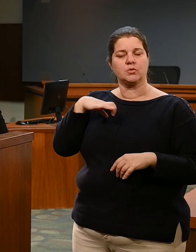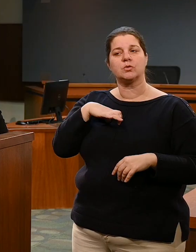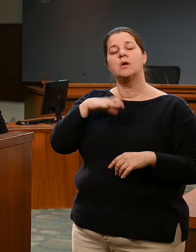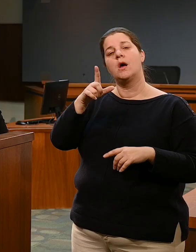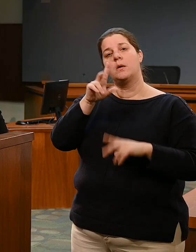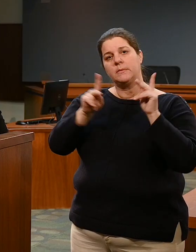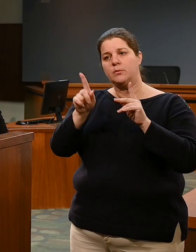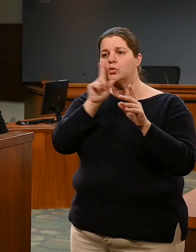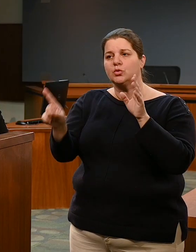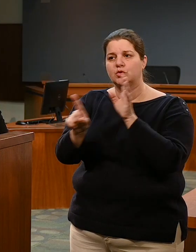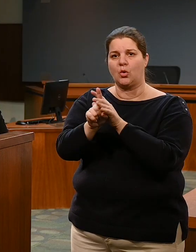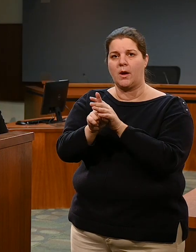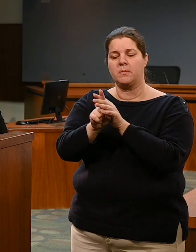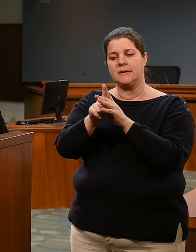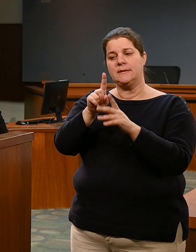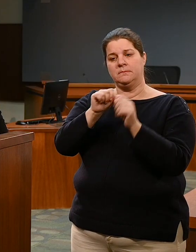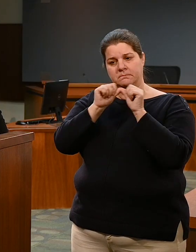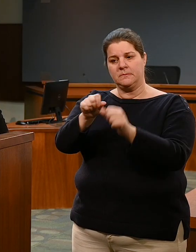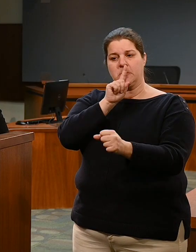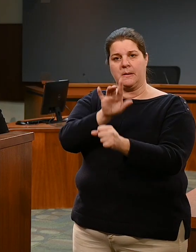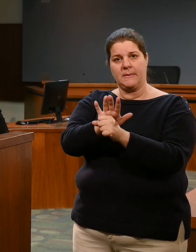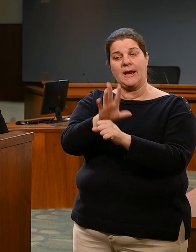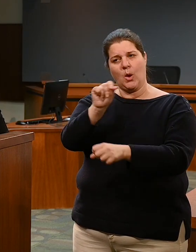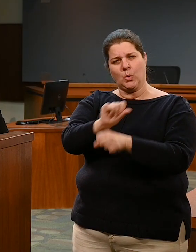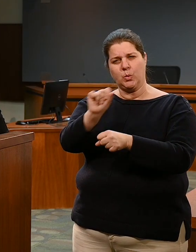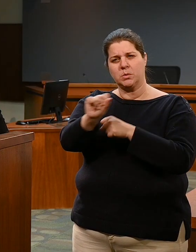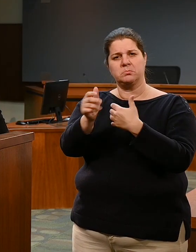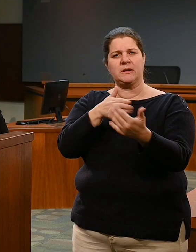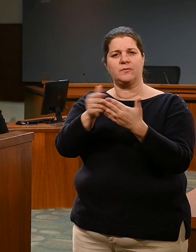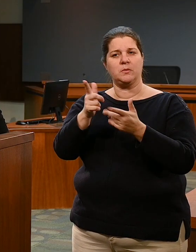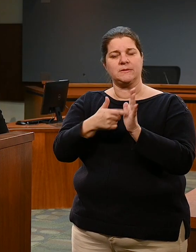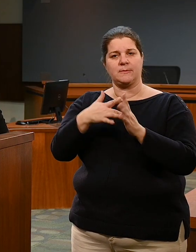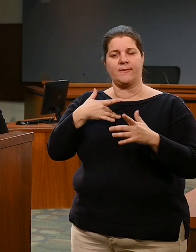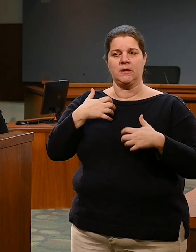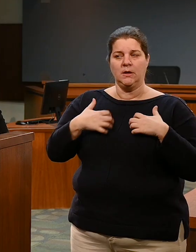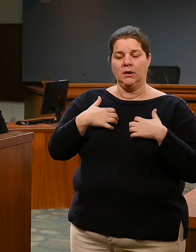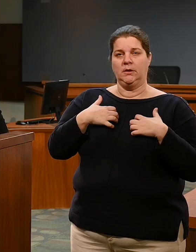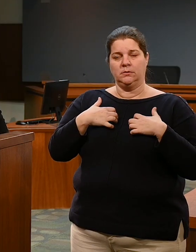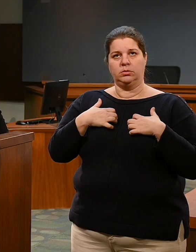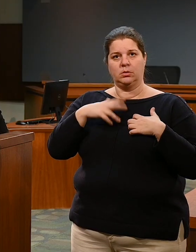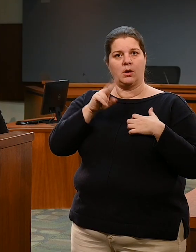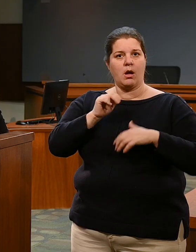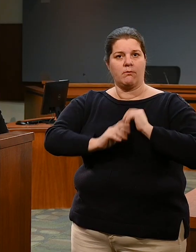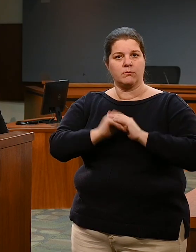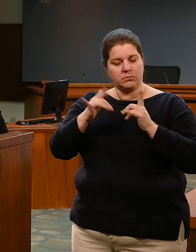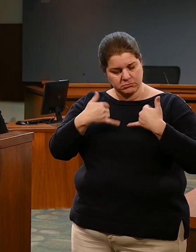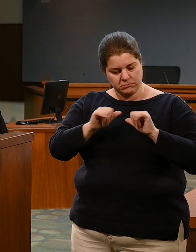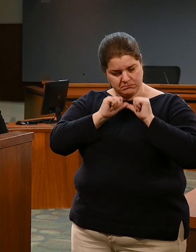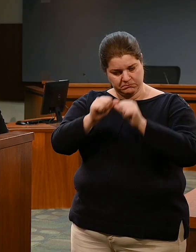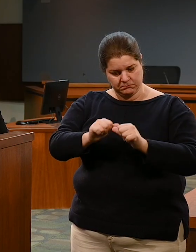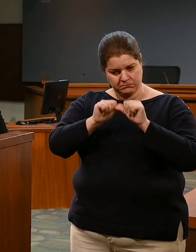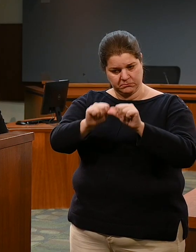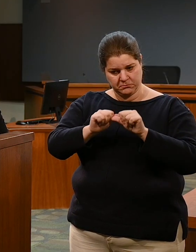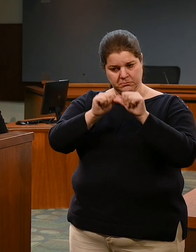and stayed committed even when the work was uncomfortable. We are deeply thankful to every YES Council member and partner who contributed their